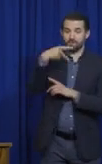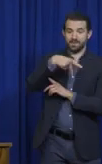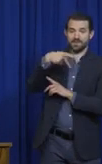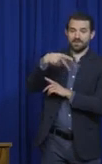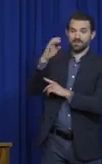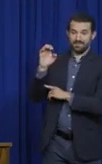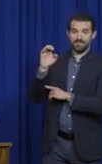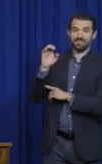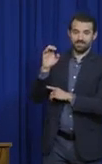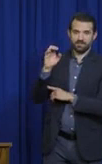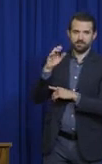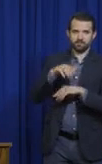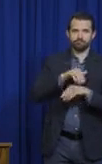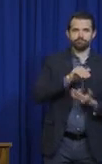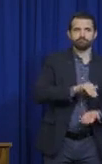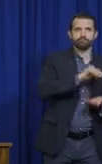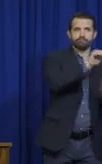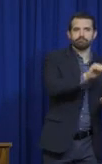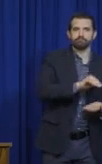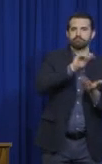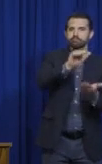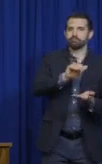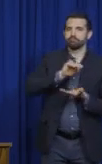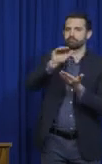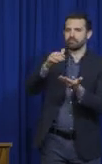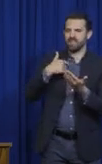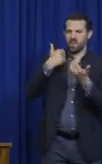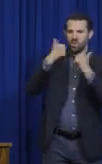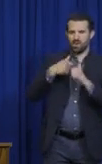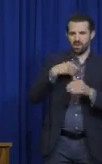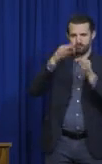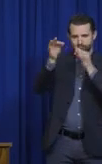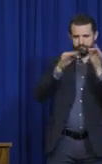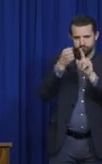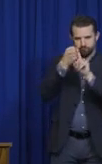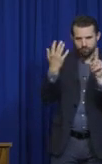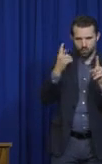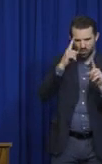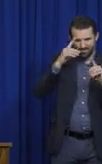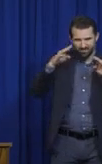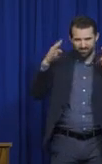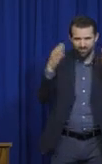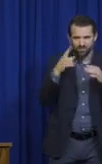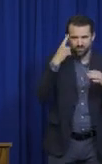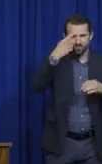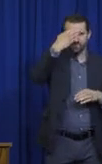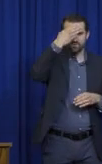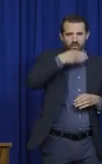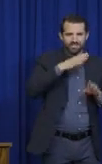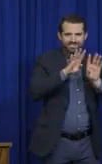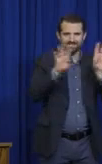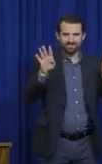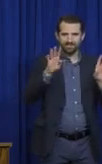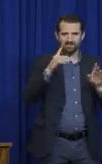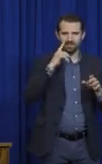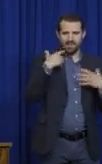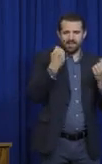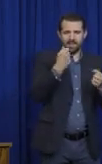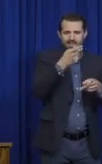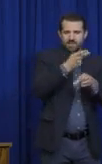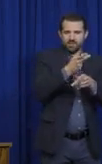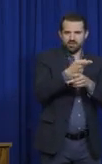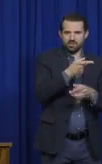know, which is to really focus on frontline healthcare providers in high-risk settings, such